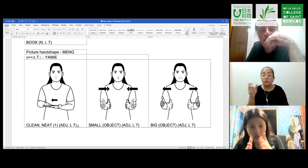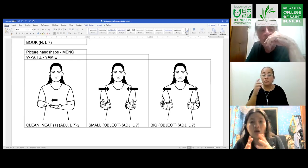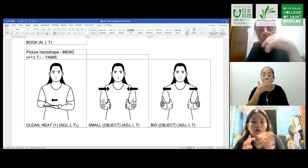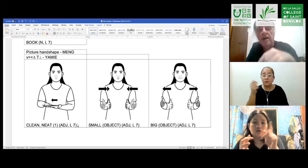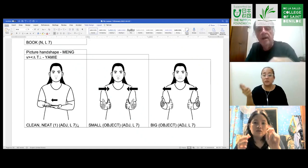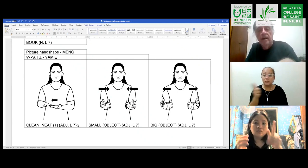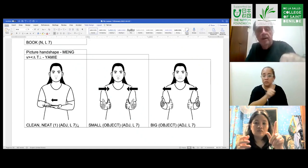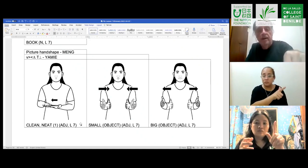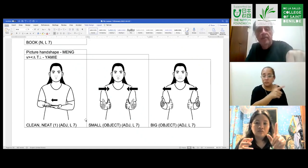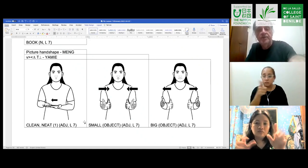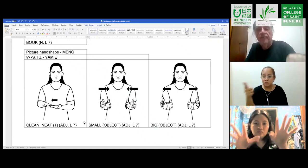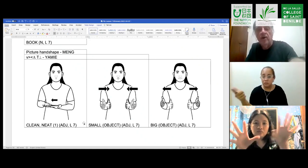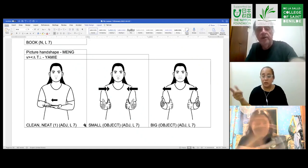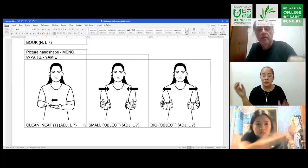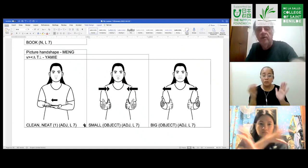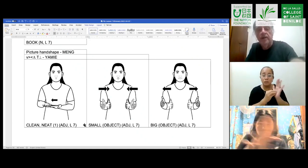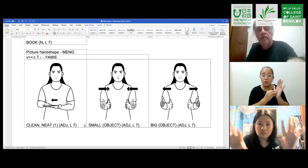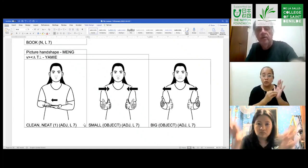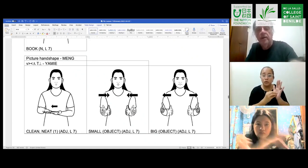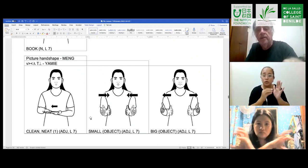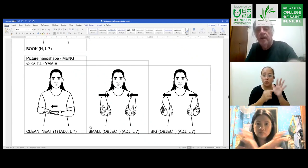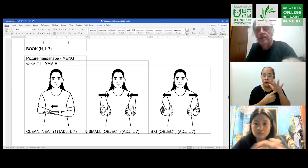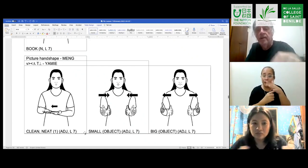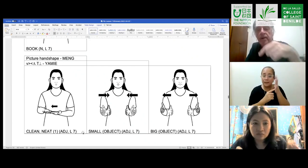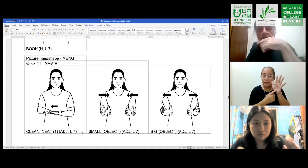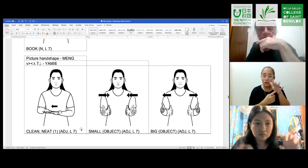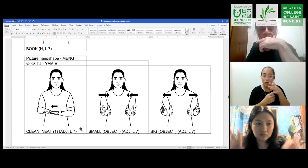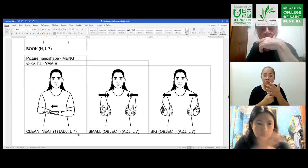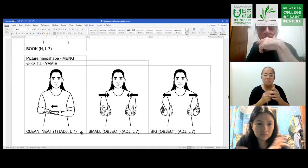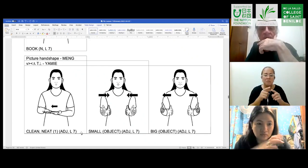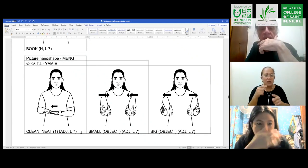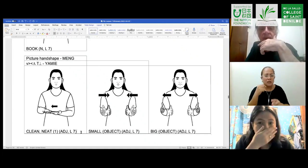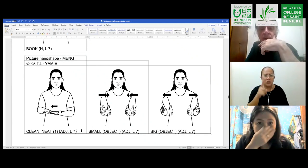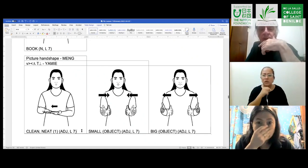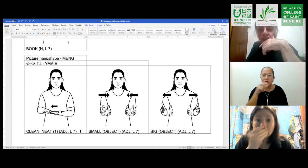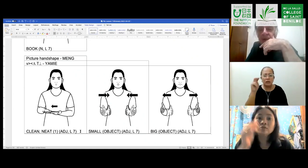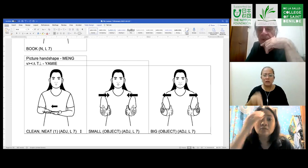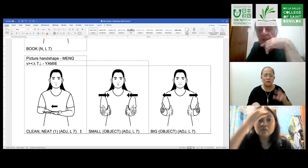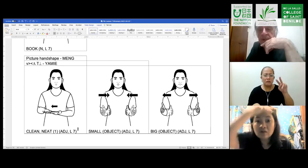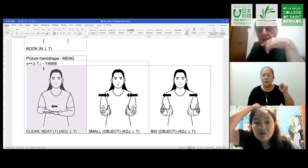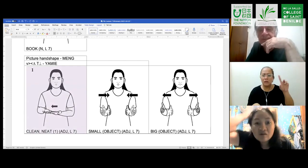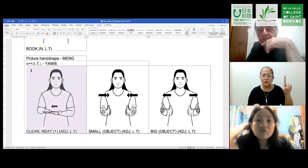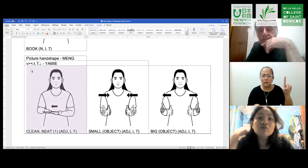orientation. But so far you don't need to look at non-dominant hand shape. You've already basically done that.